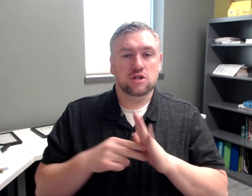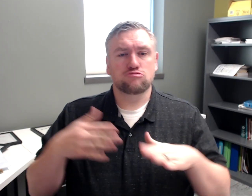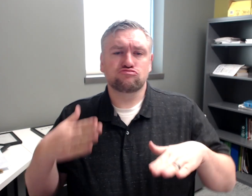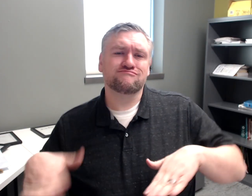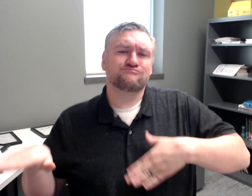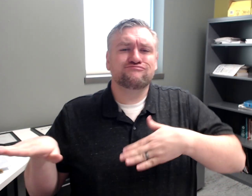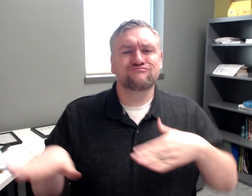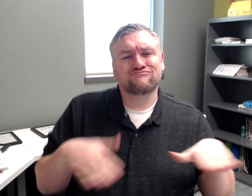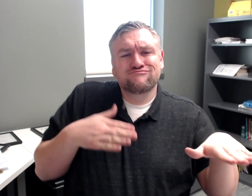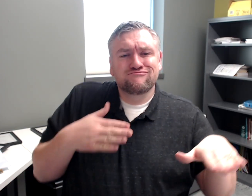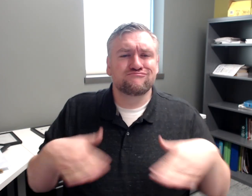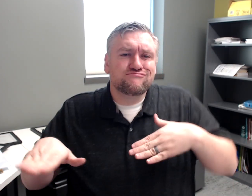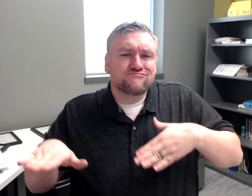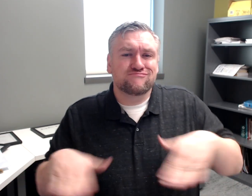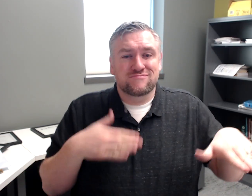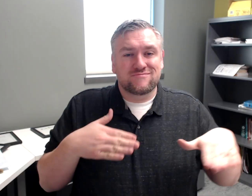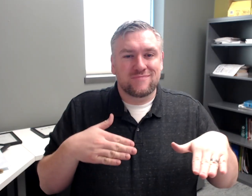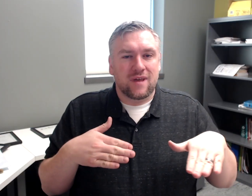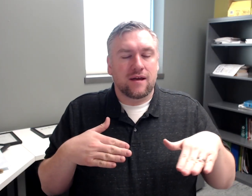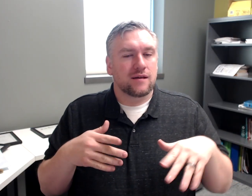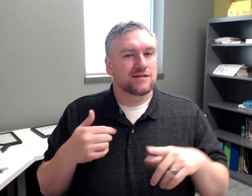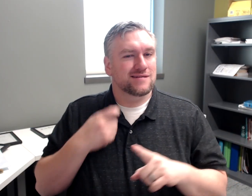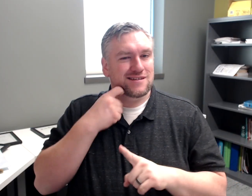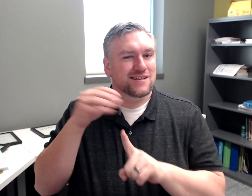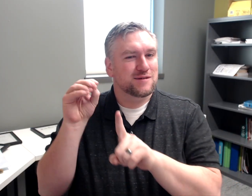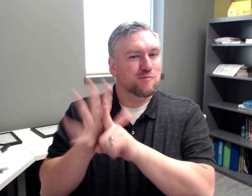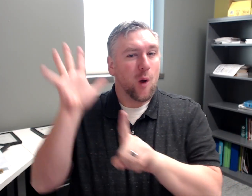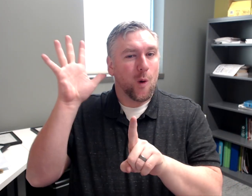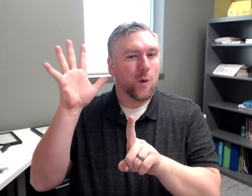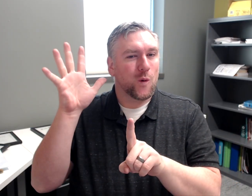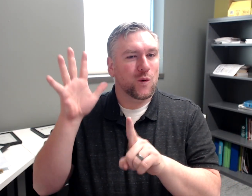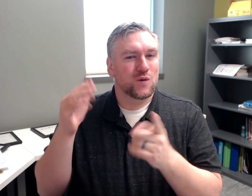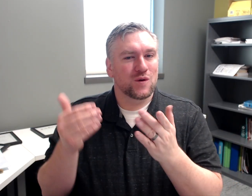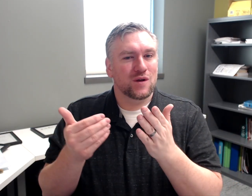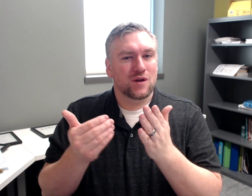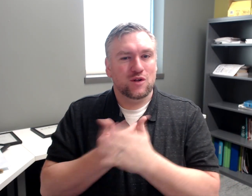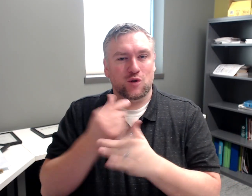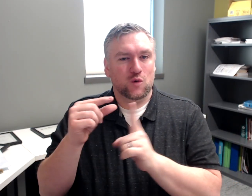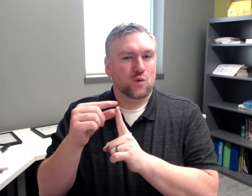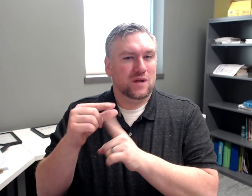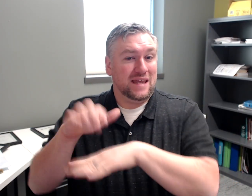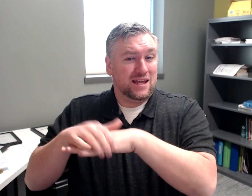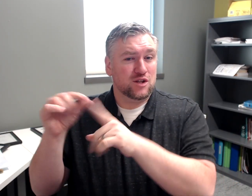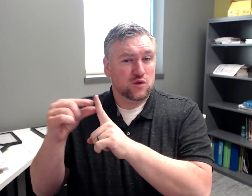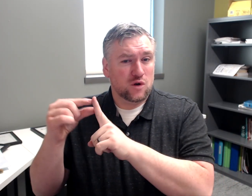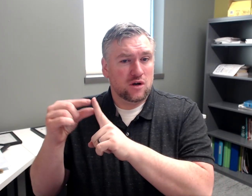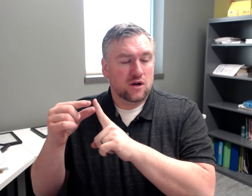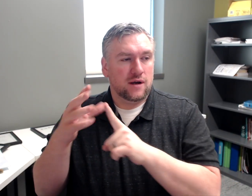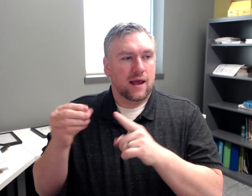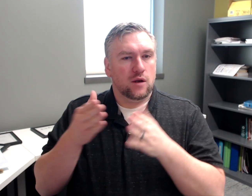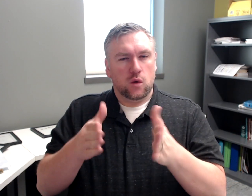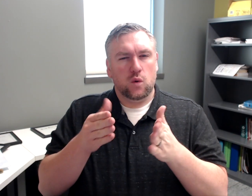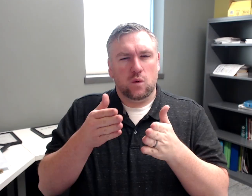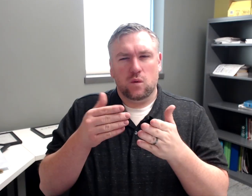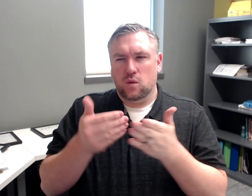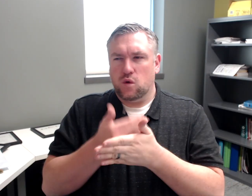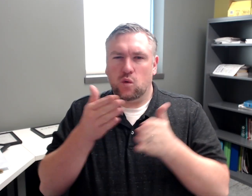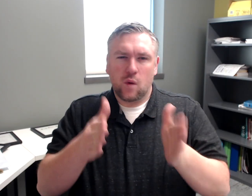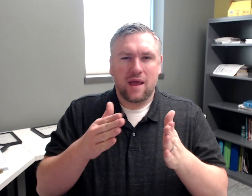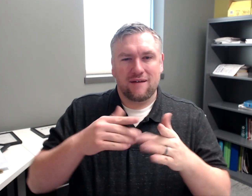mean? And then they would explain the meaning to saunter while they walk. So you're exposing to a new word, and you can